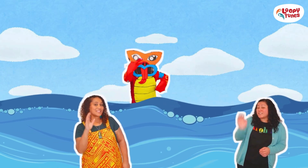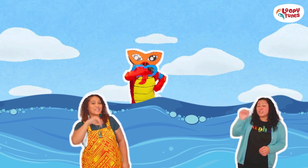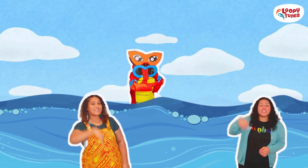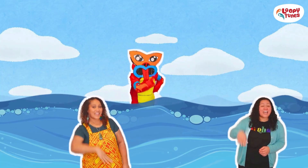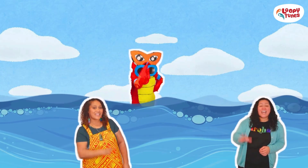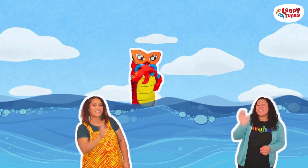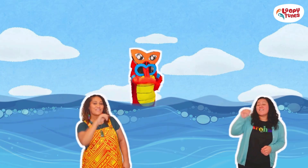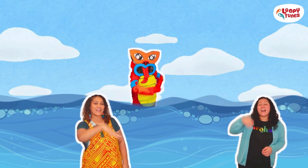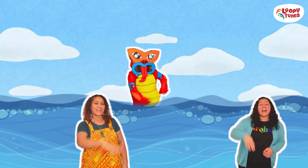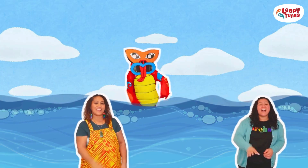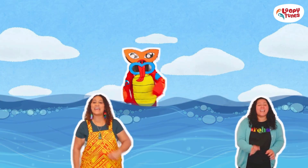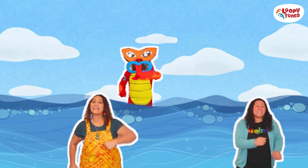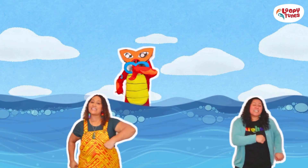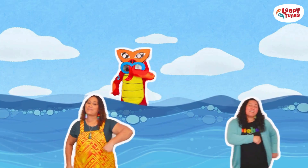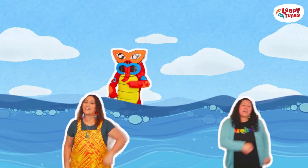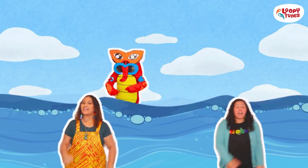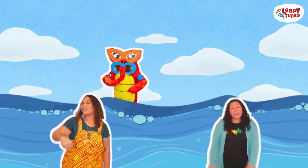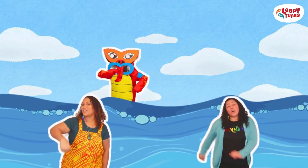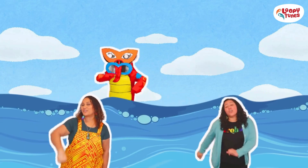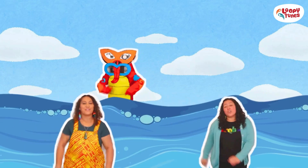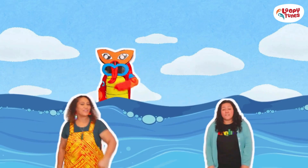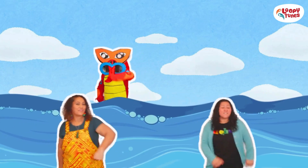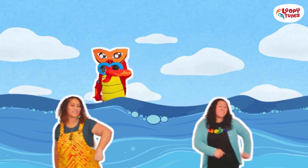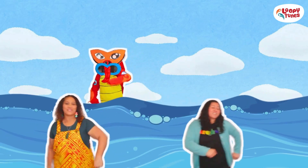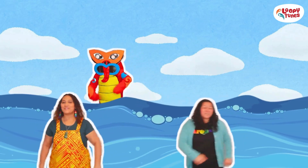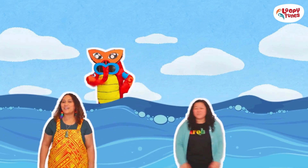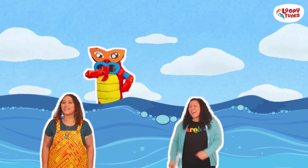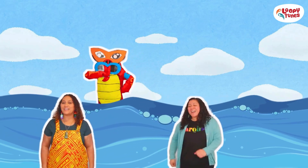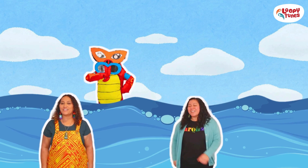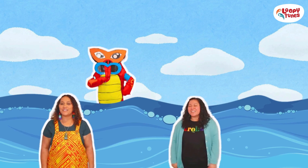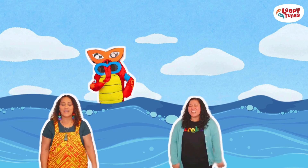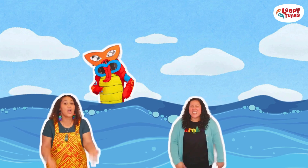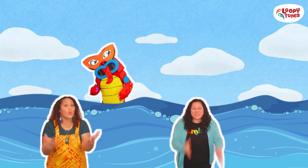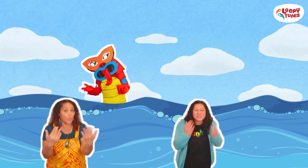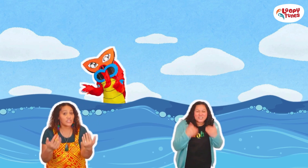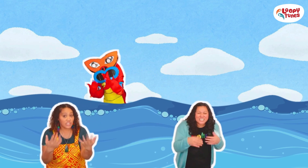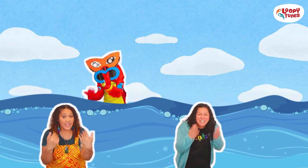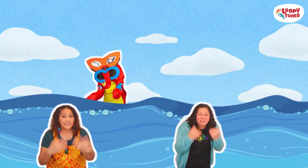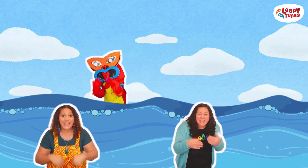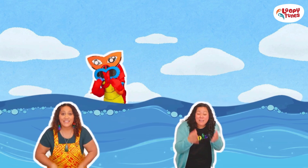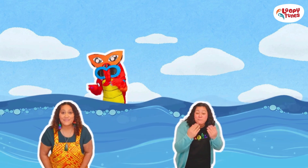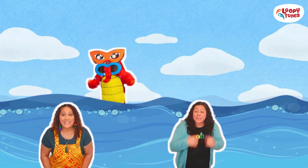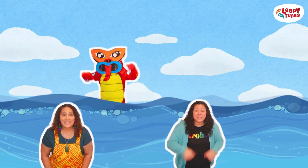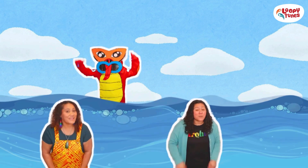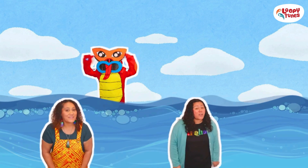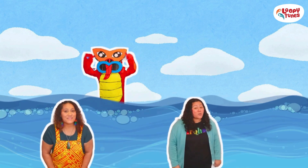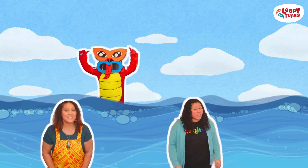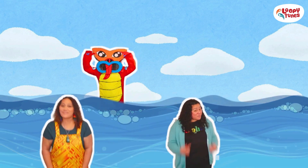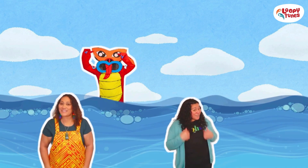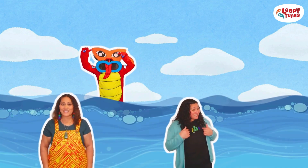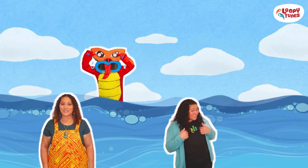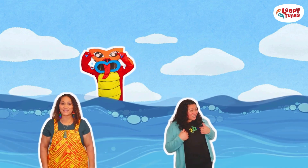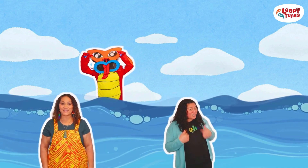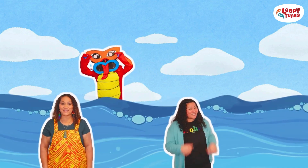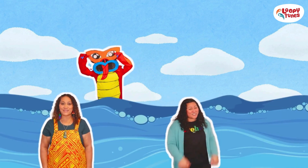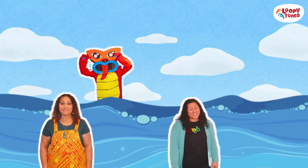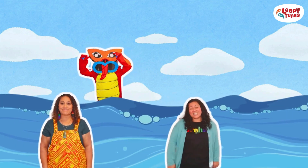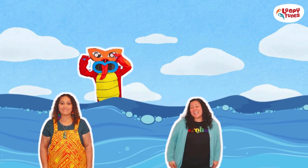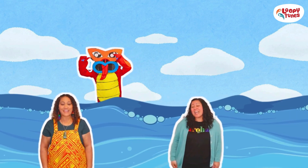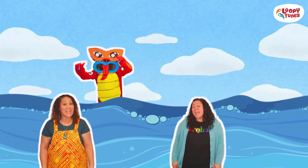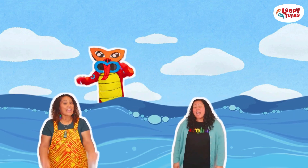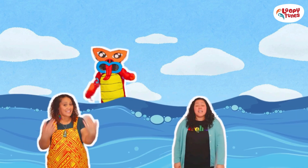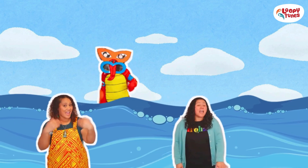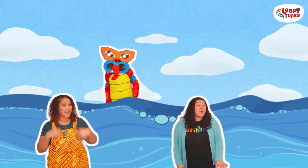a little Taniwha. Ima ono fitu waru. Won't you come and be one with me